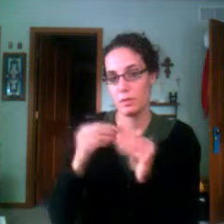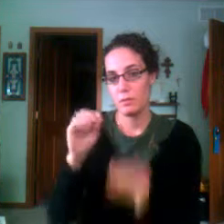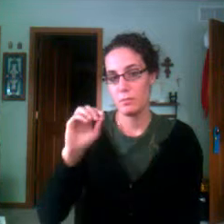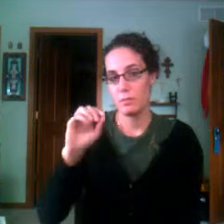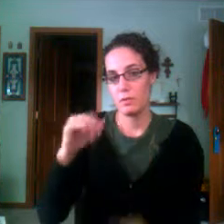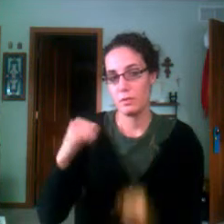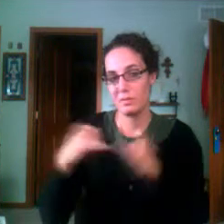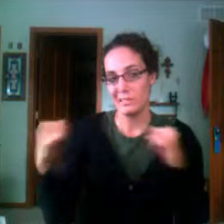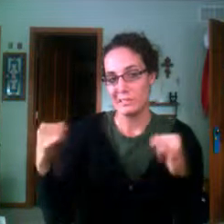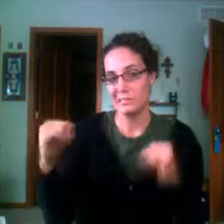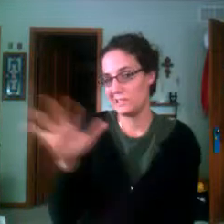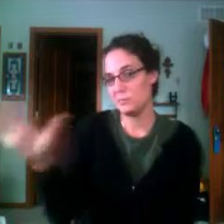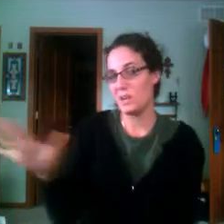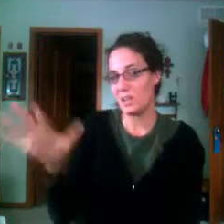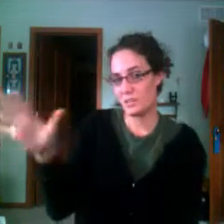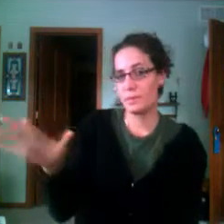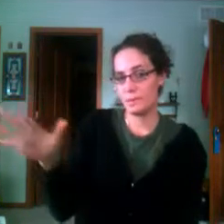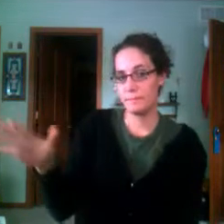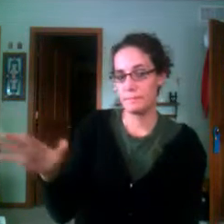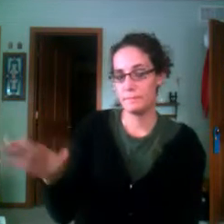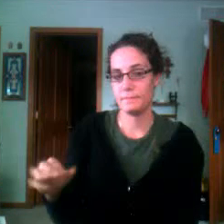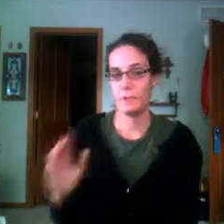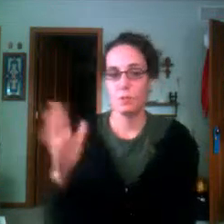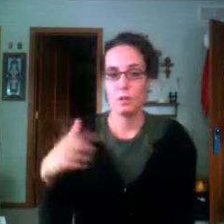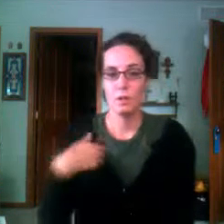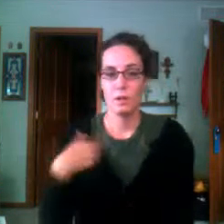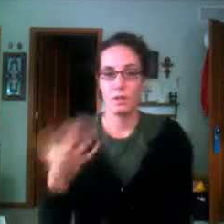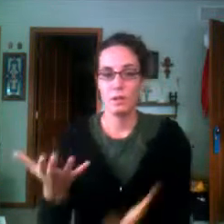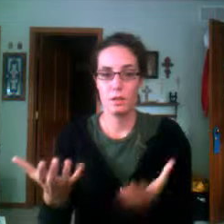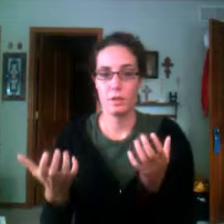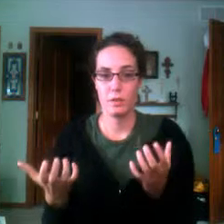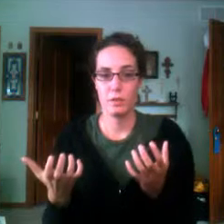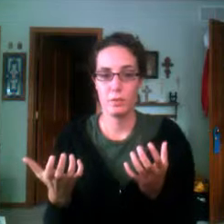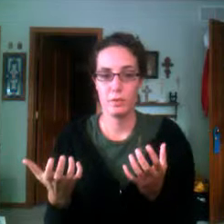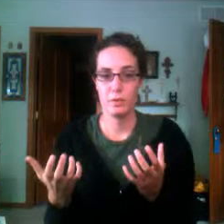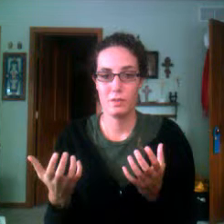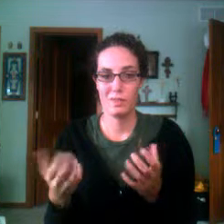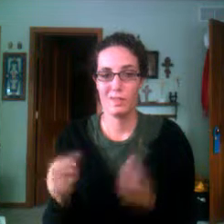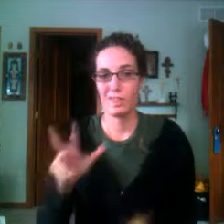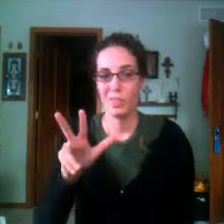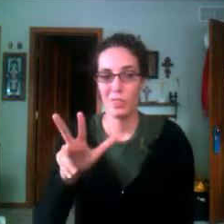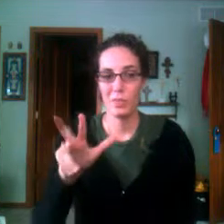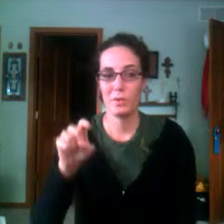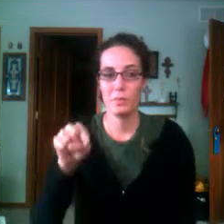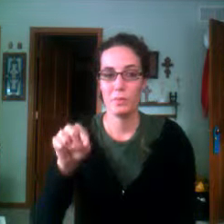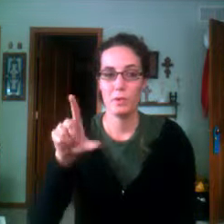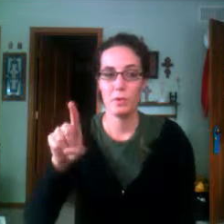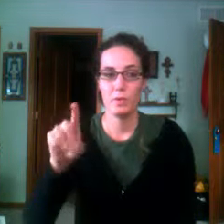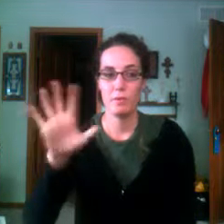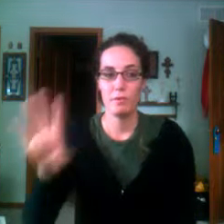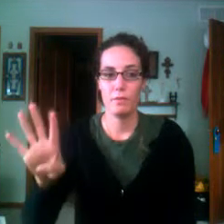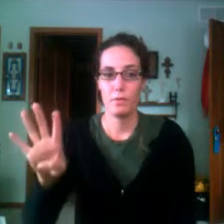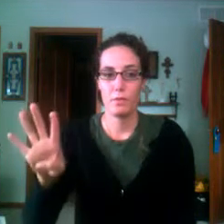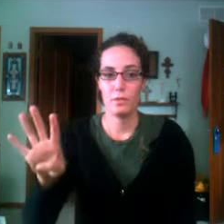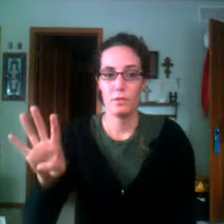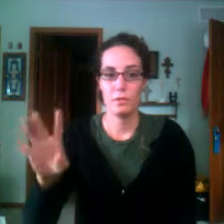approximately. Okay. Well, again, 1.4 is the approximate value, but again, I want to say that that's actually the precise value.